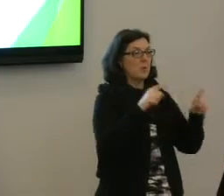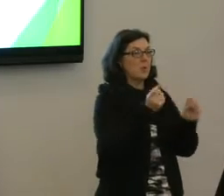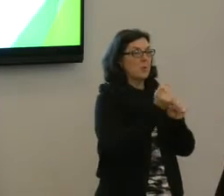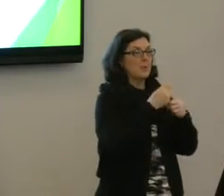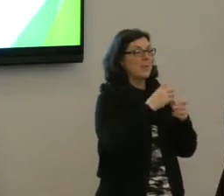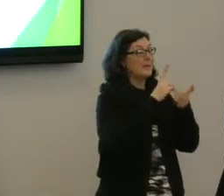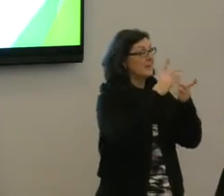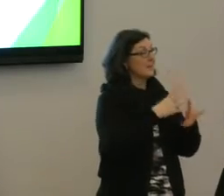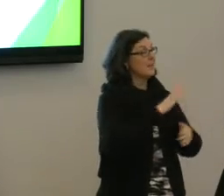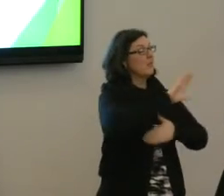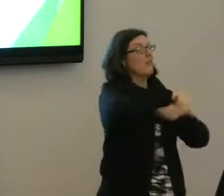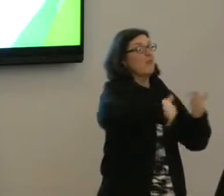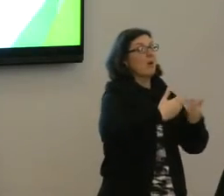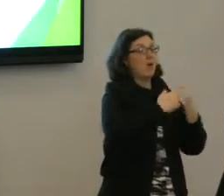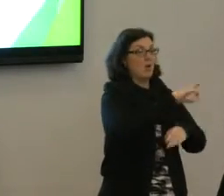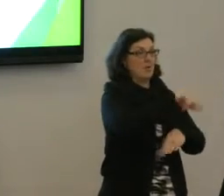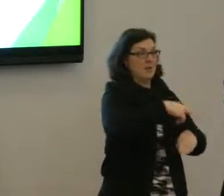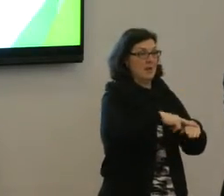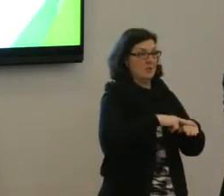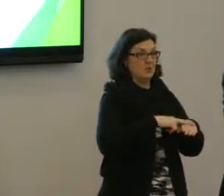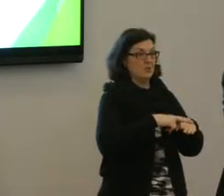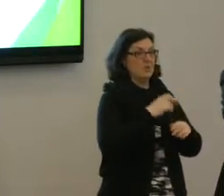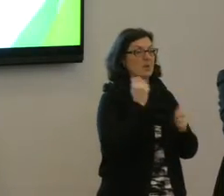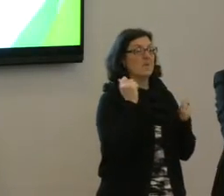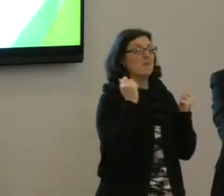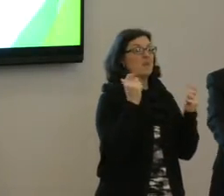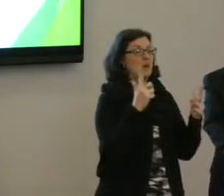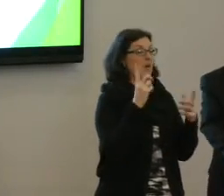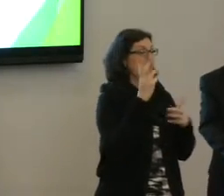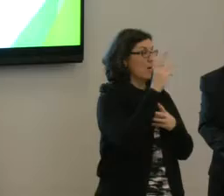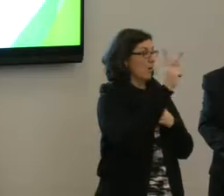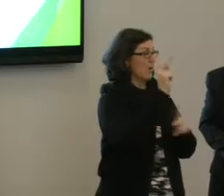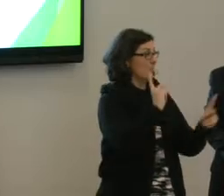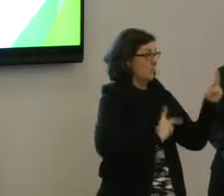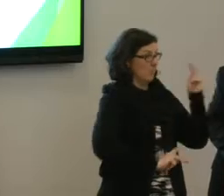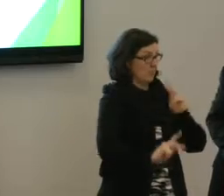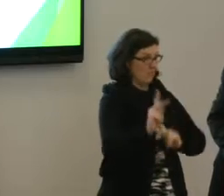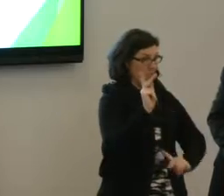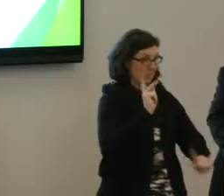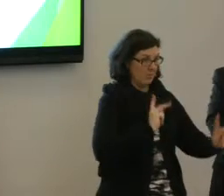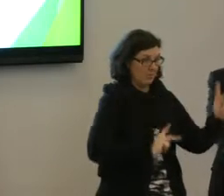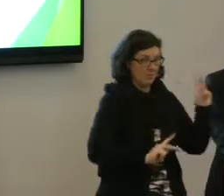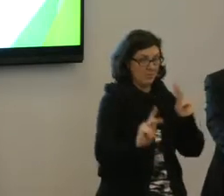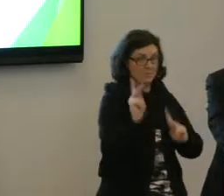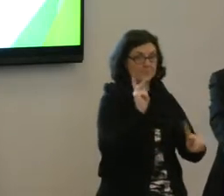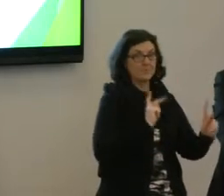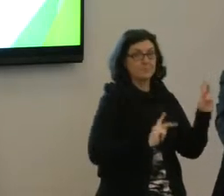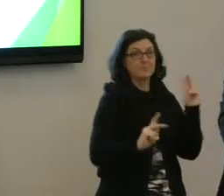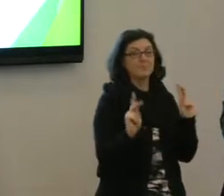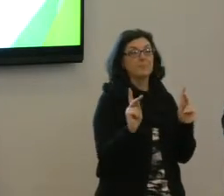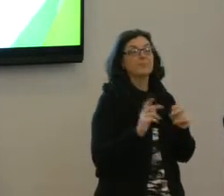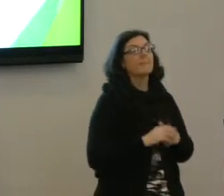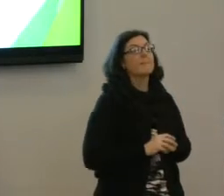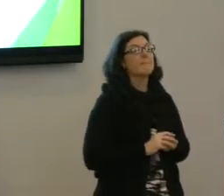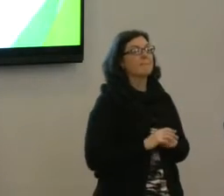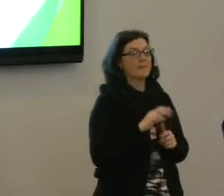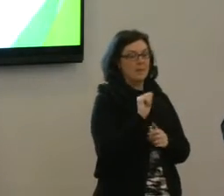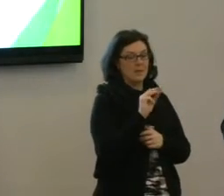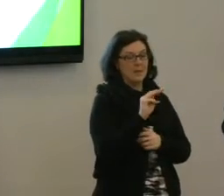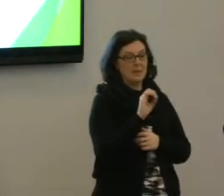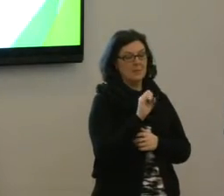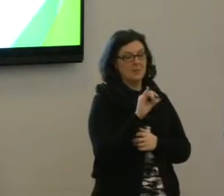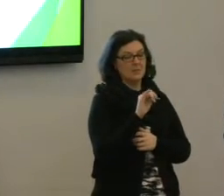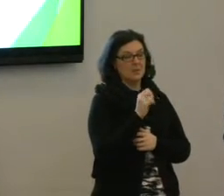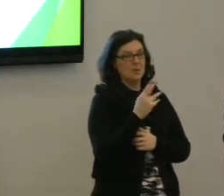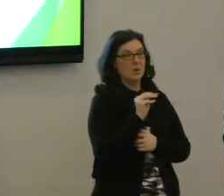of all nations. Of all nations means of all peoples. Or as Amos Yong does